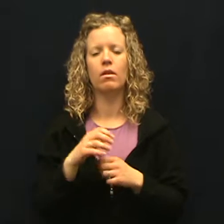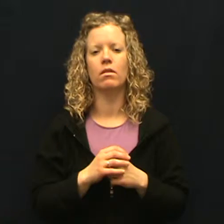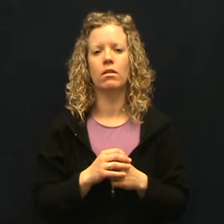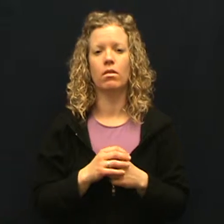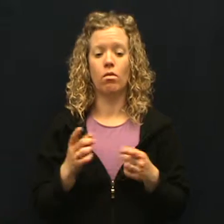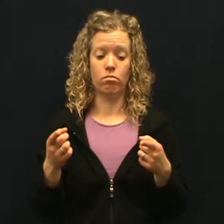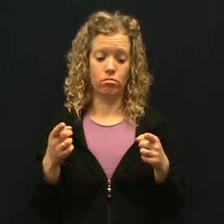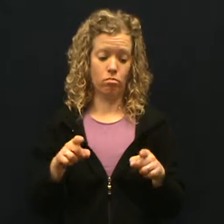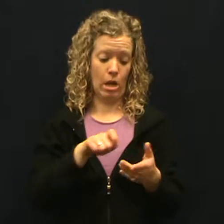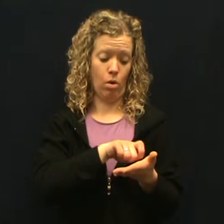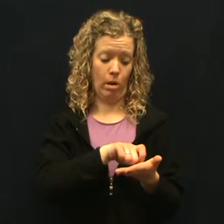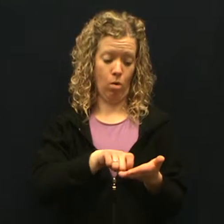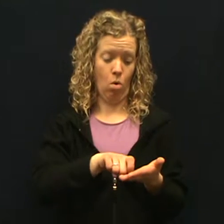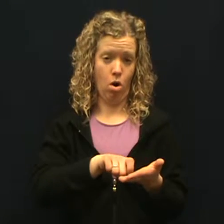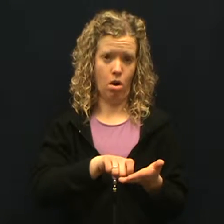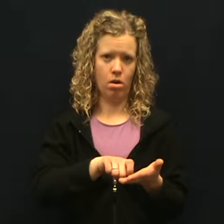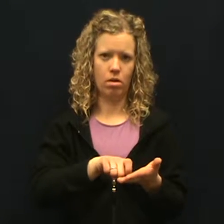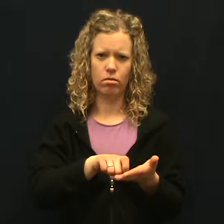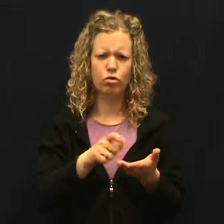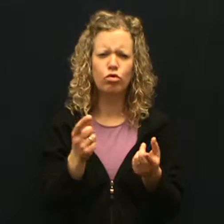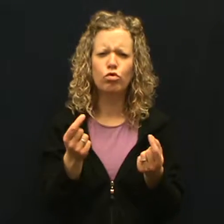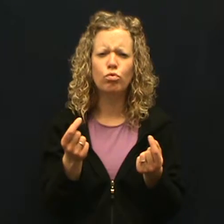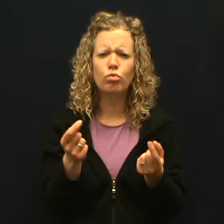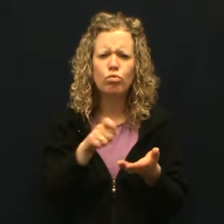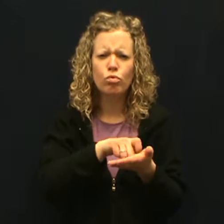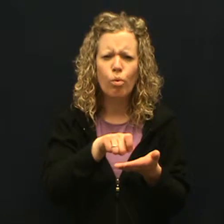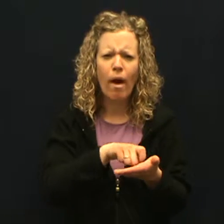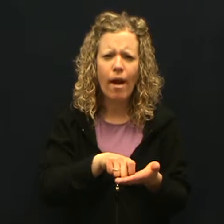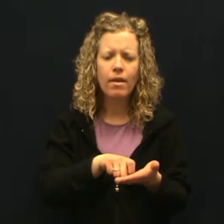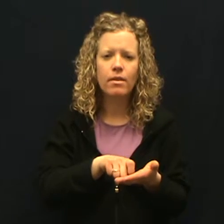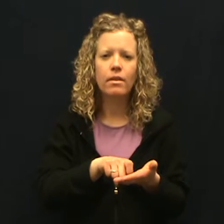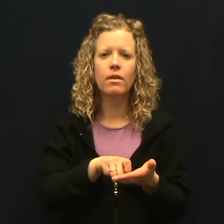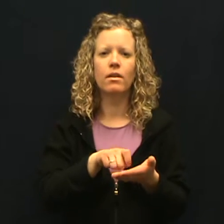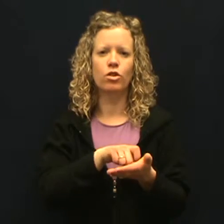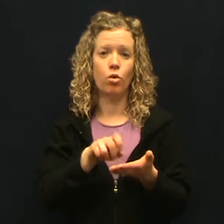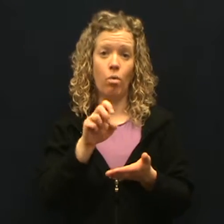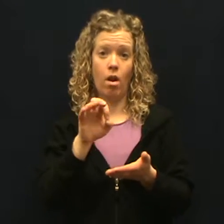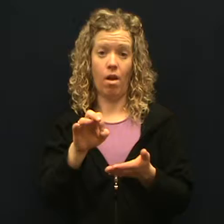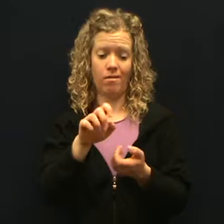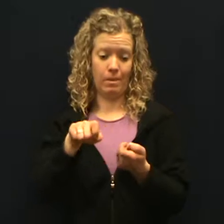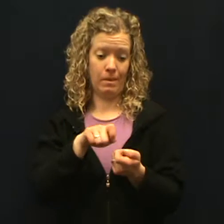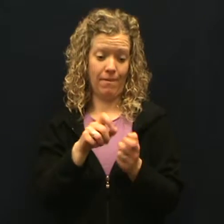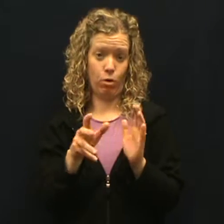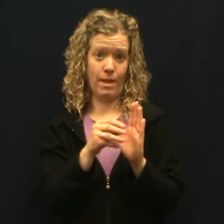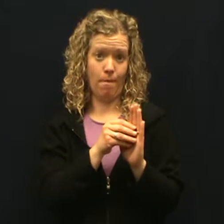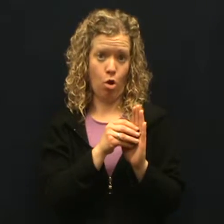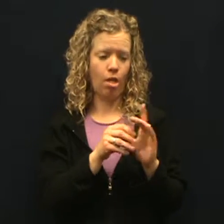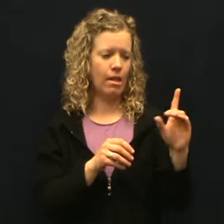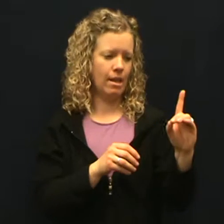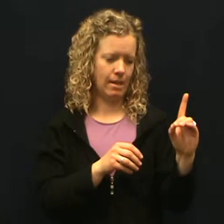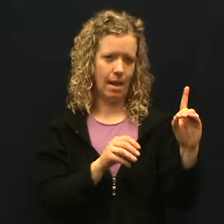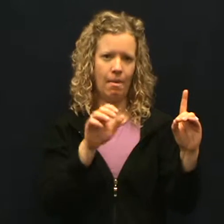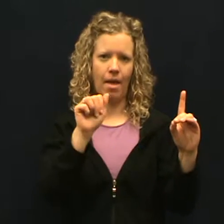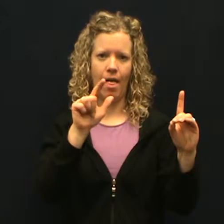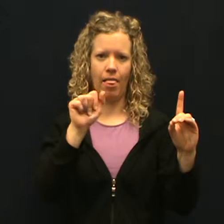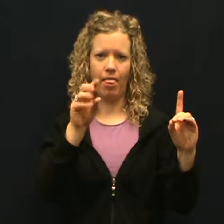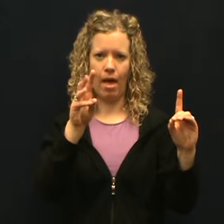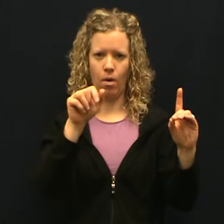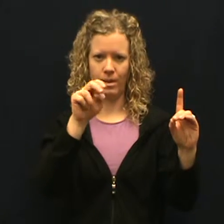it, what's the entry again to write off a specific receivable? We debit the allowance for that amount, $800 in